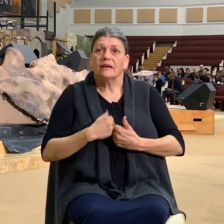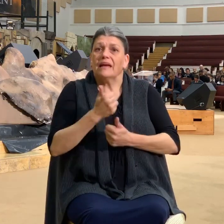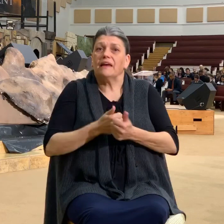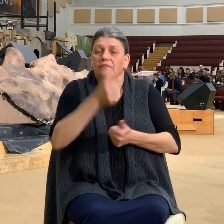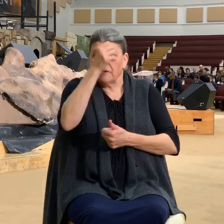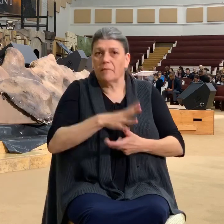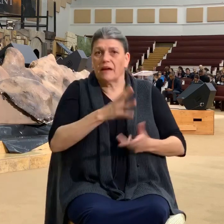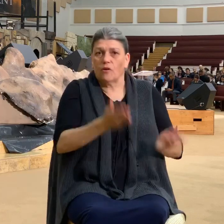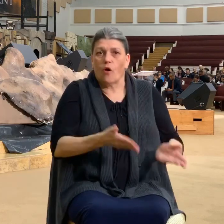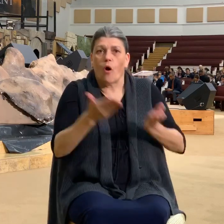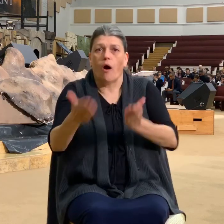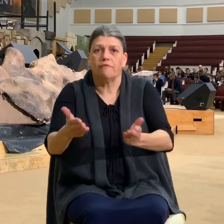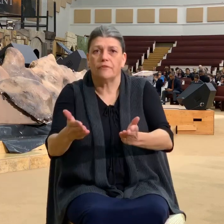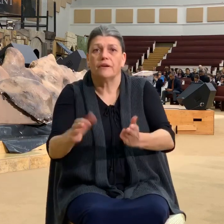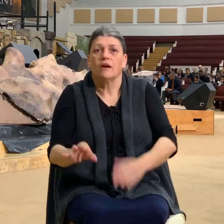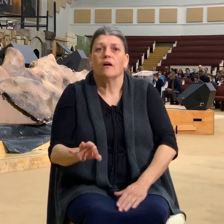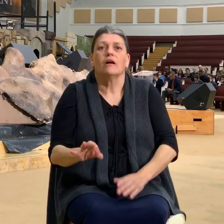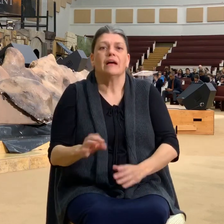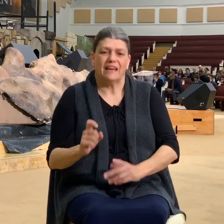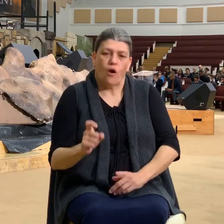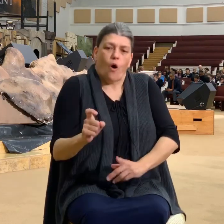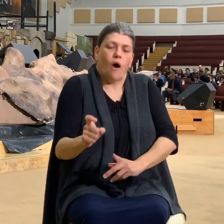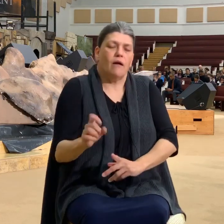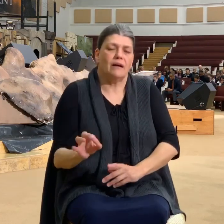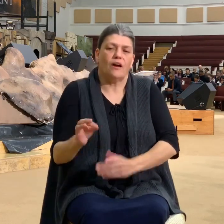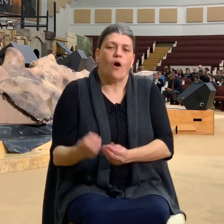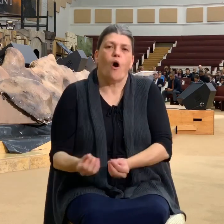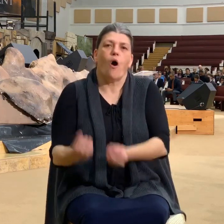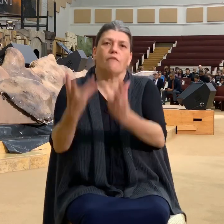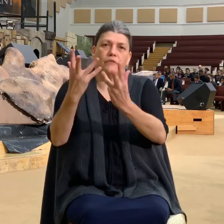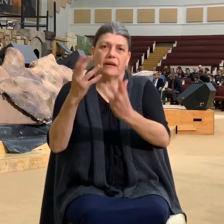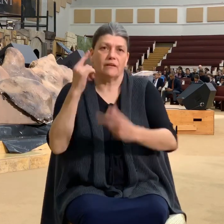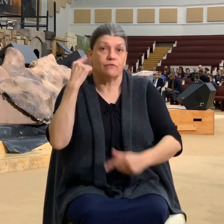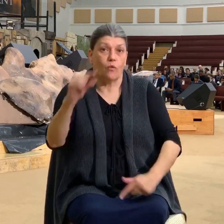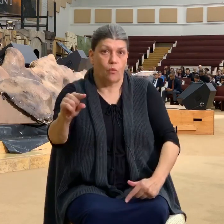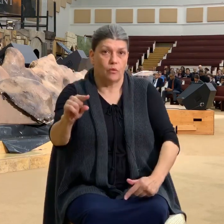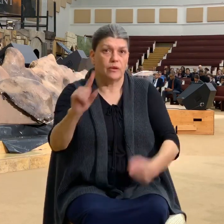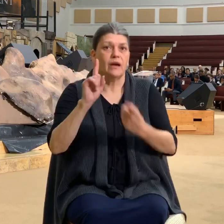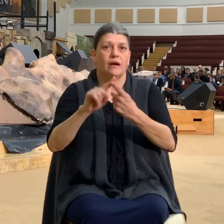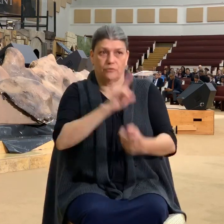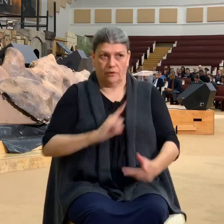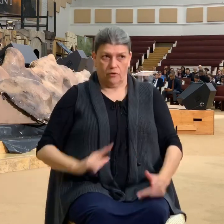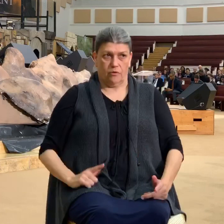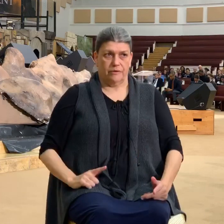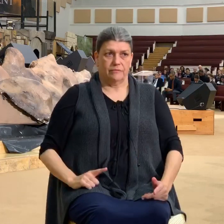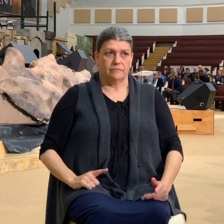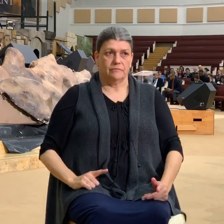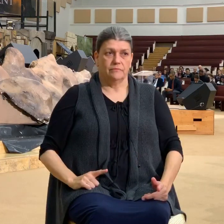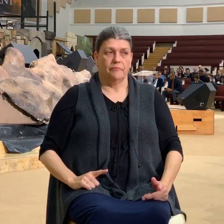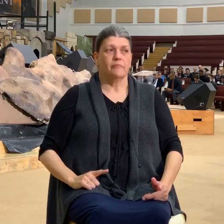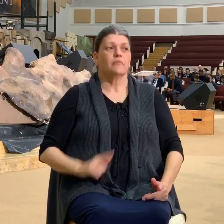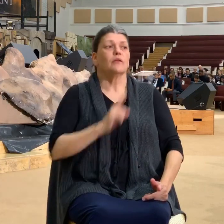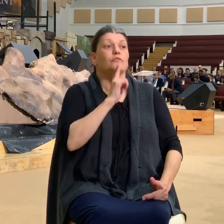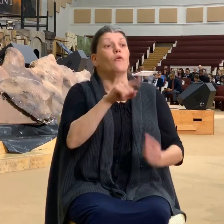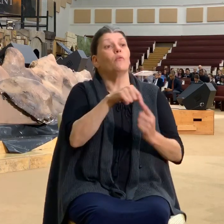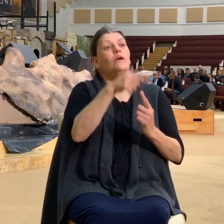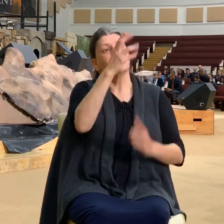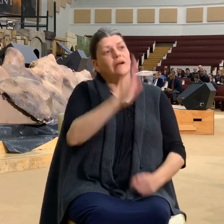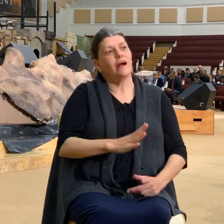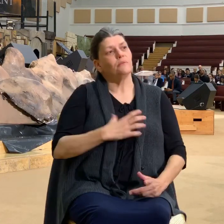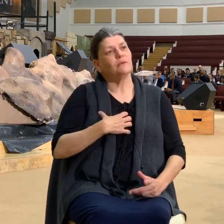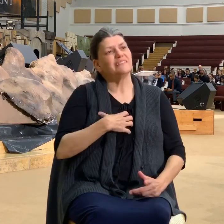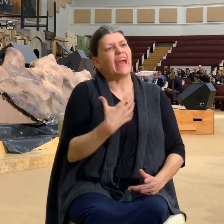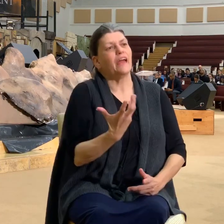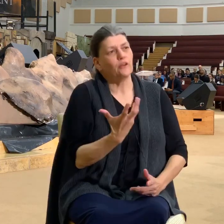an offering of gold unto the Lord. So here it was. So when God was angry,